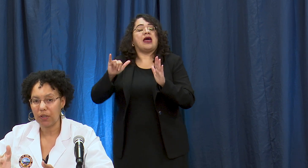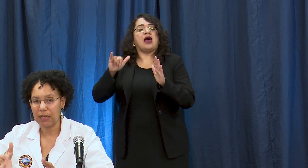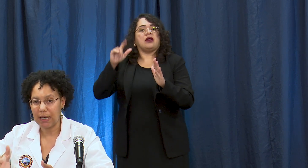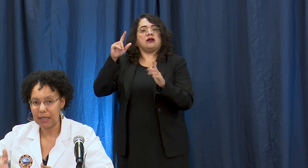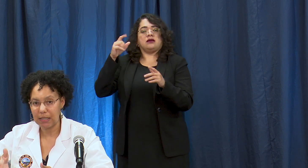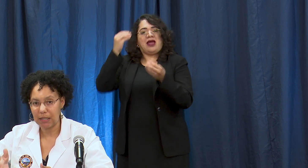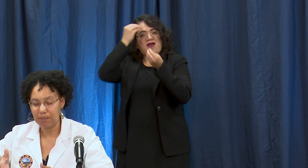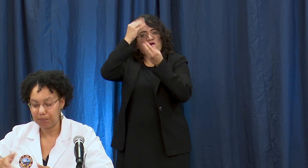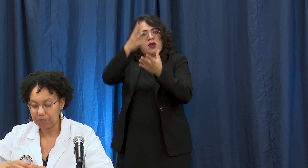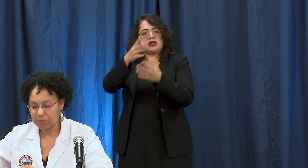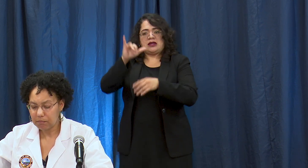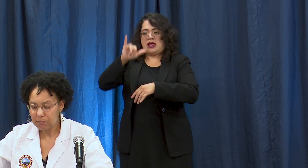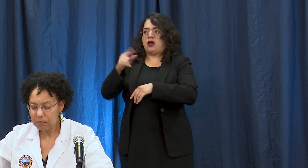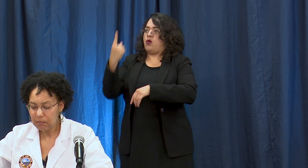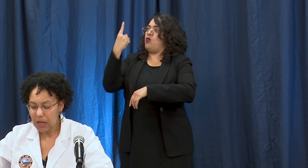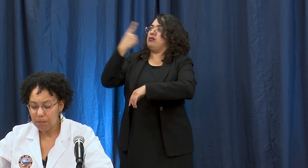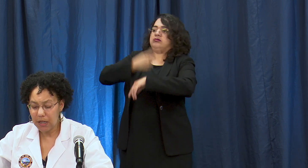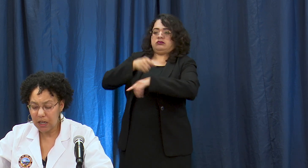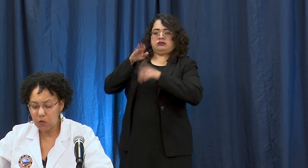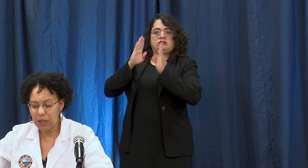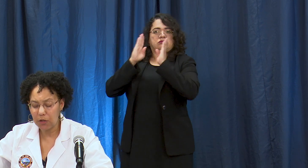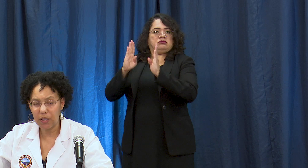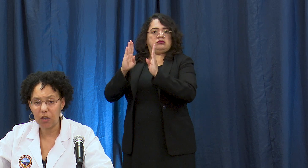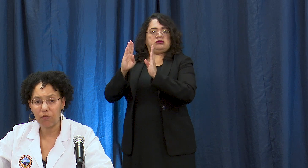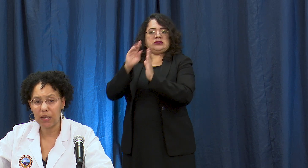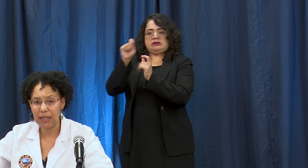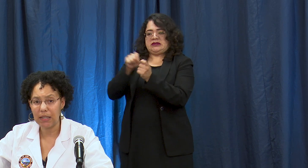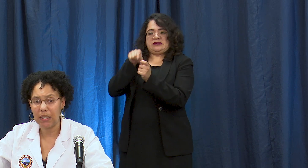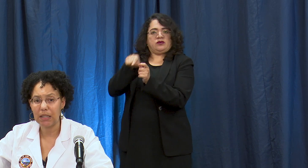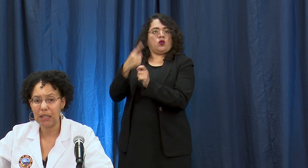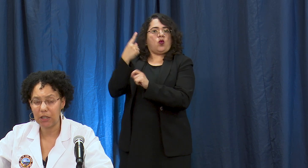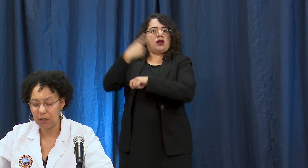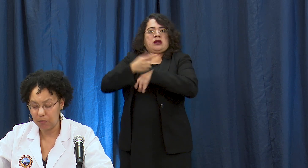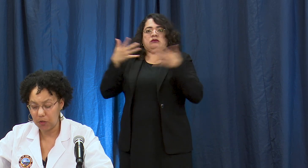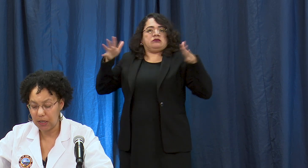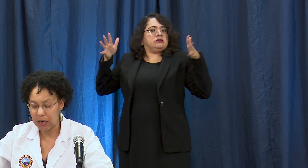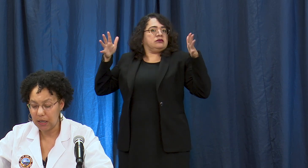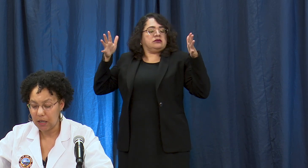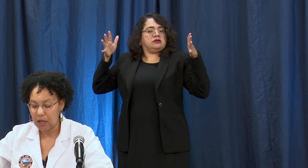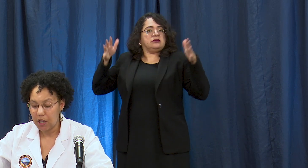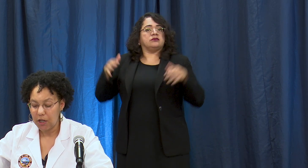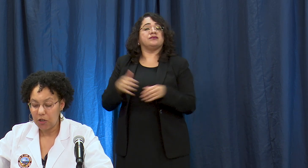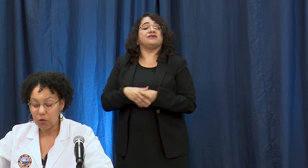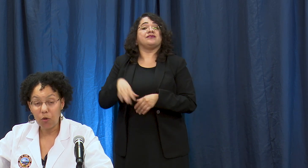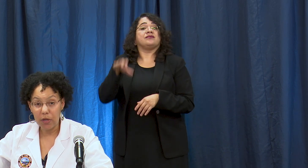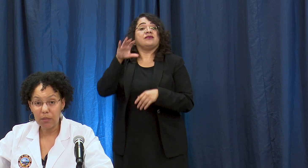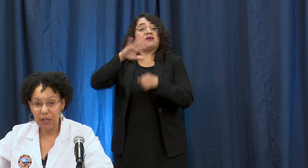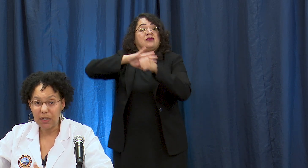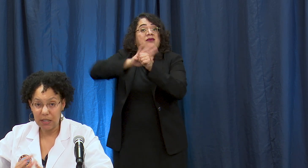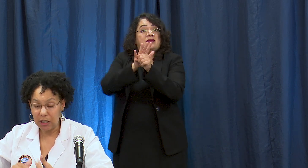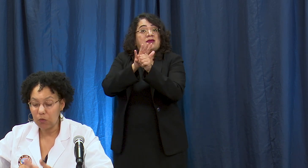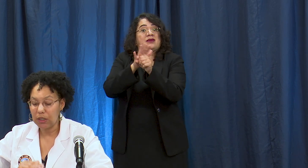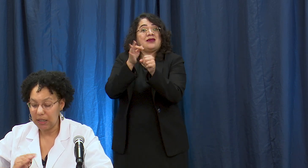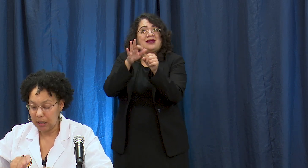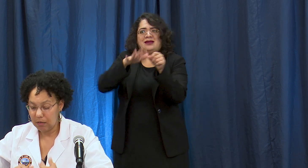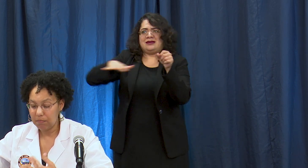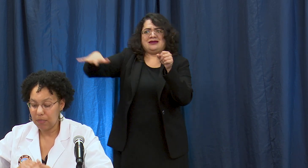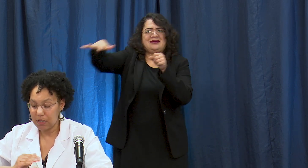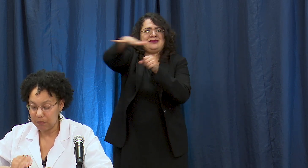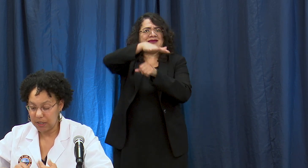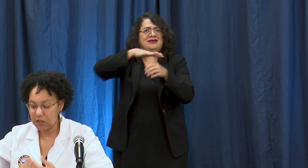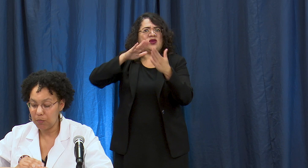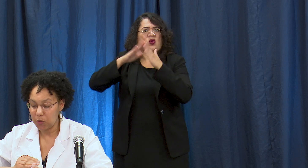when you took the test. Because we know that COVID-19 is in the community, you're going to be